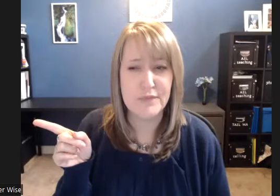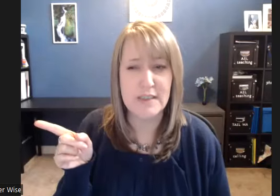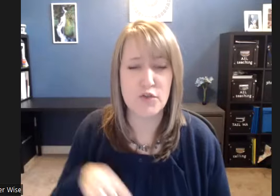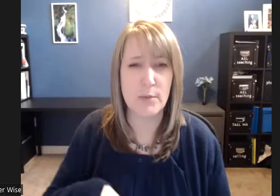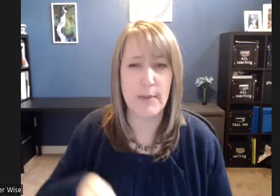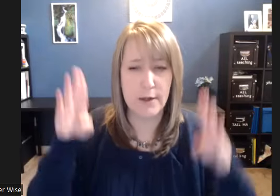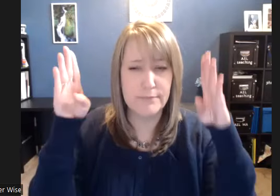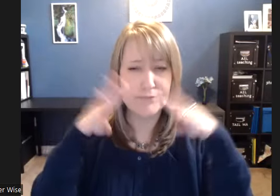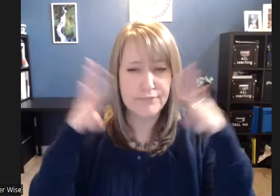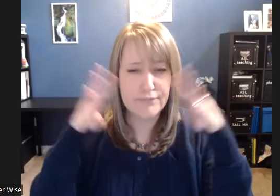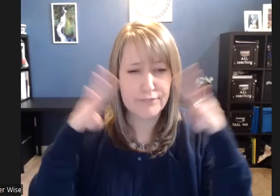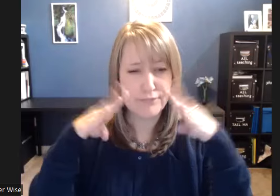he's a troublemaker.